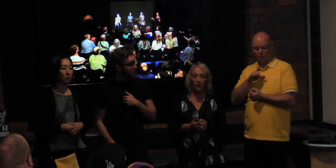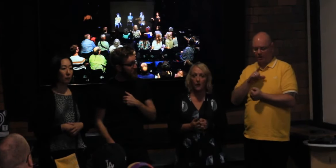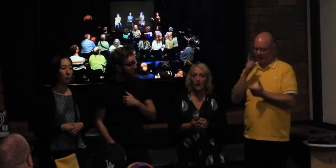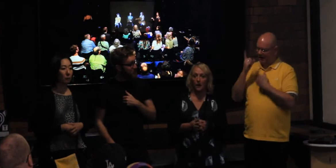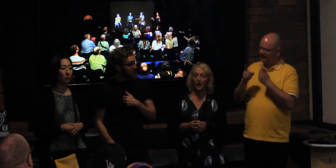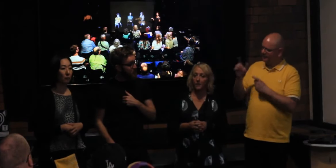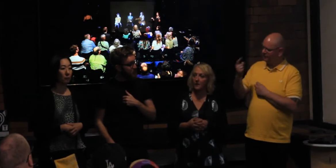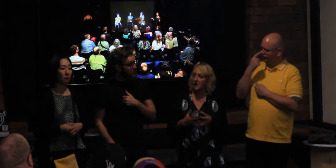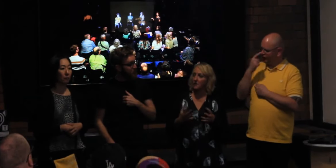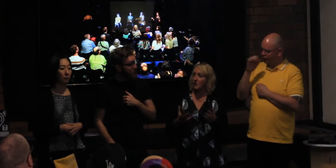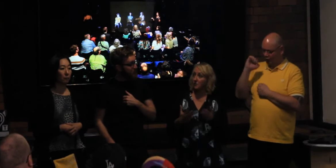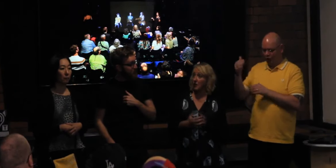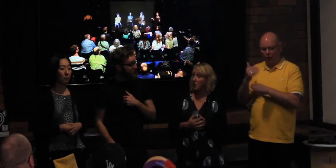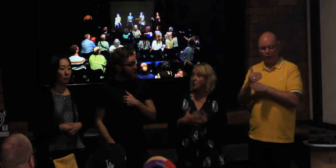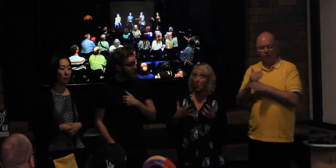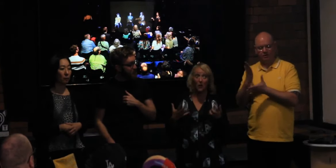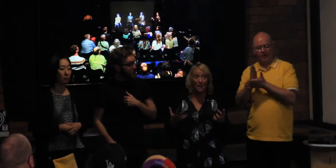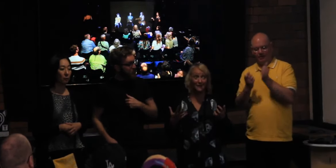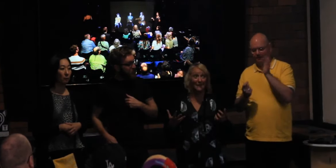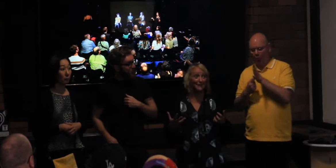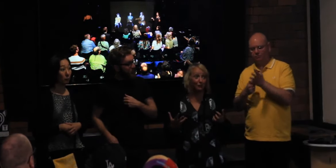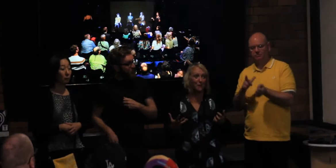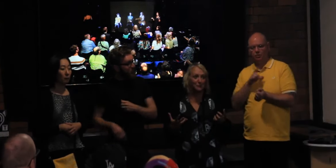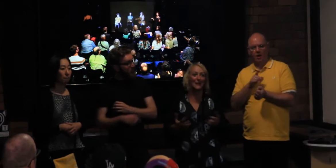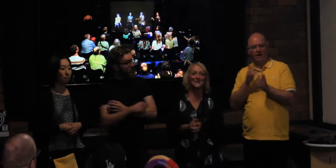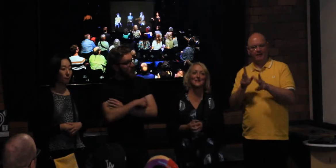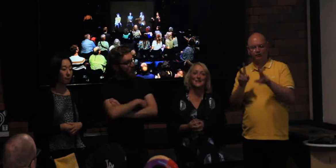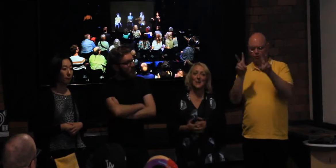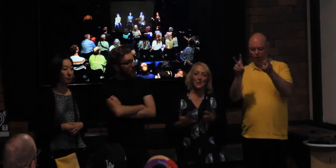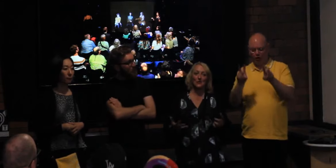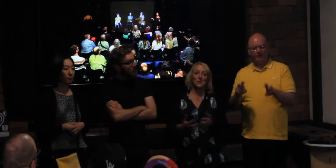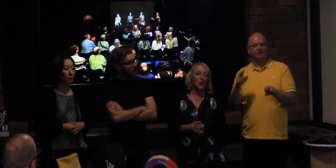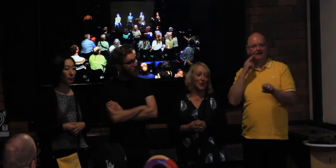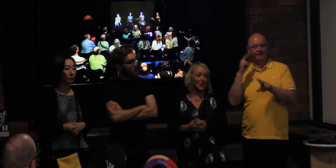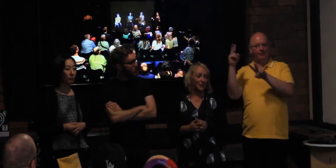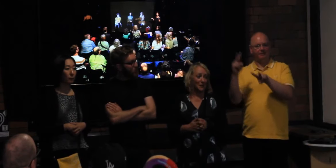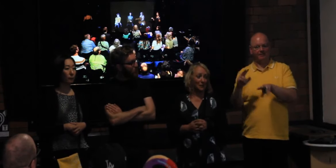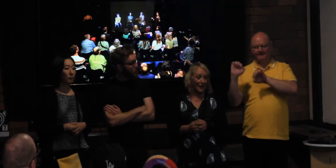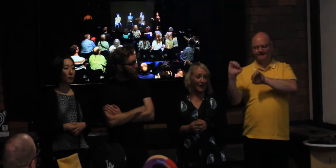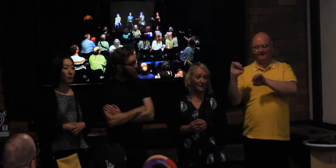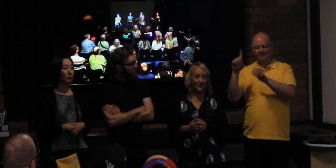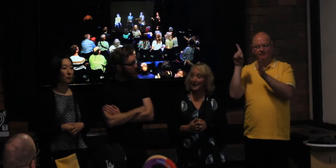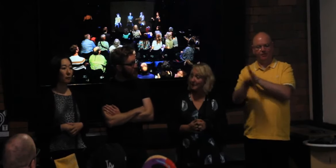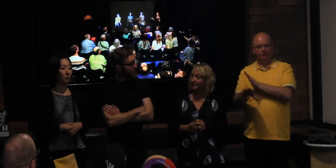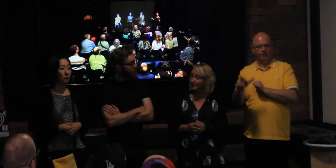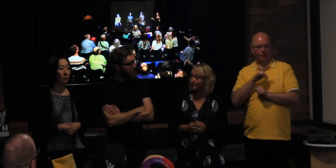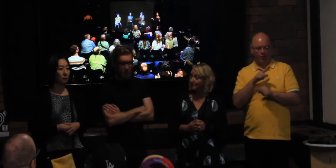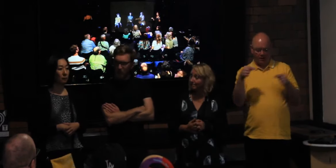work, in terms of documenting deaf perspectives, which is why we're here